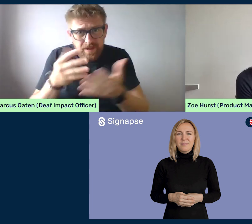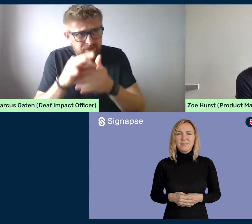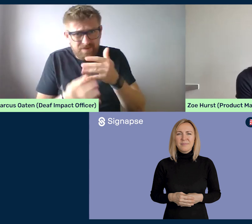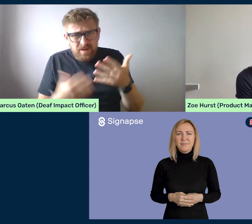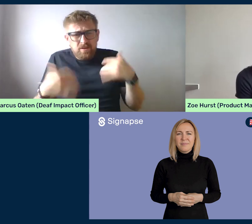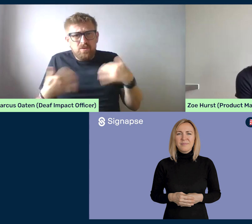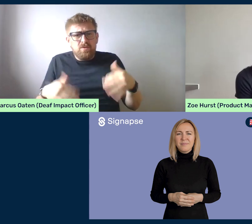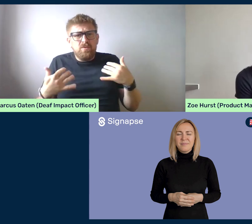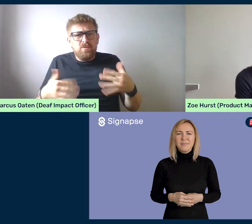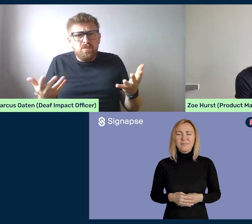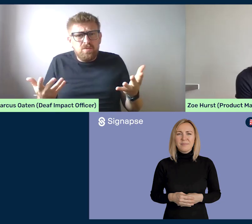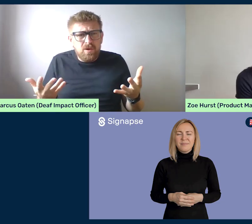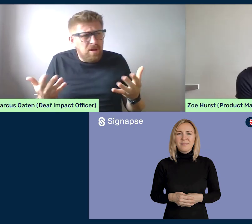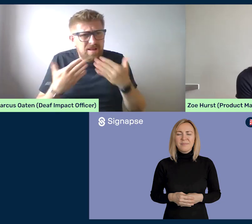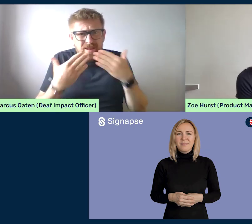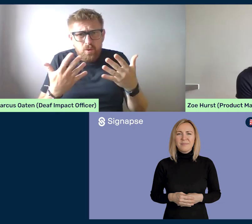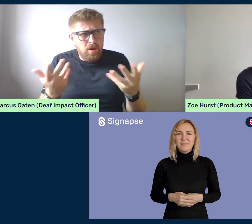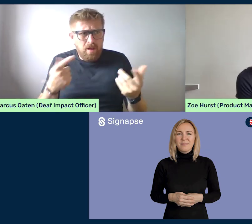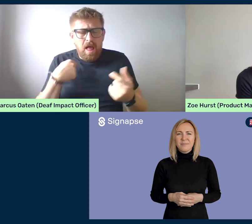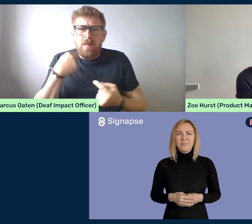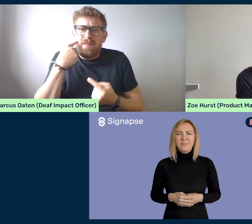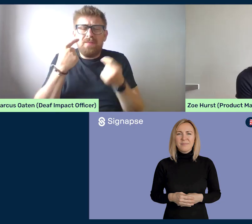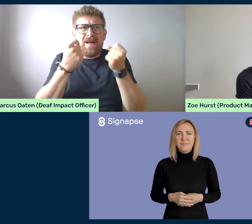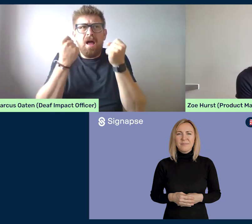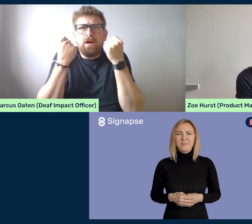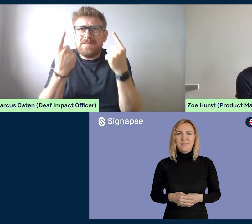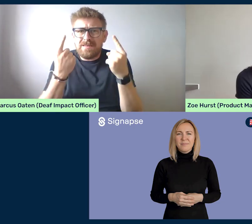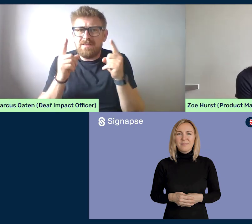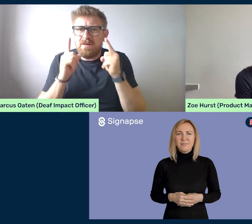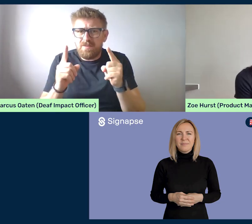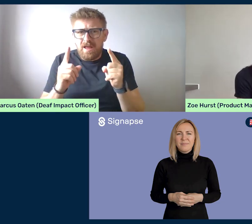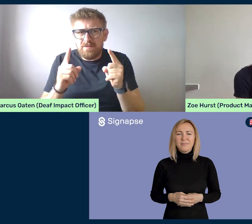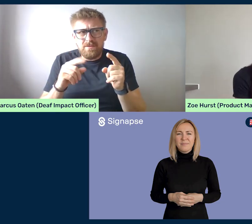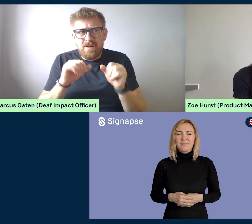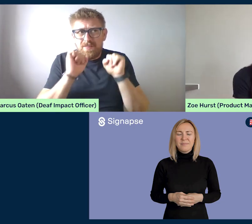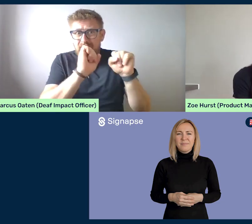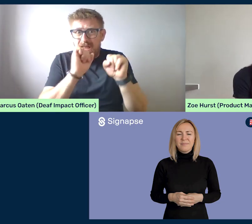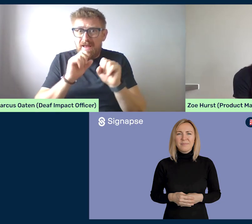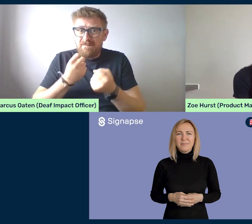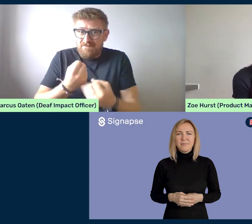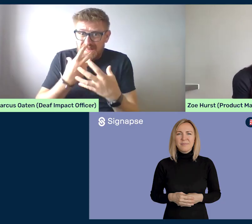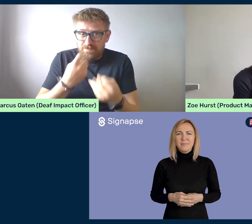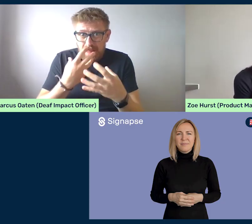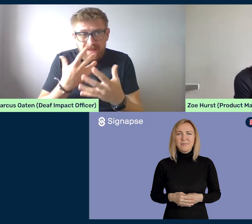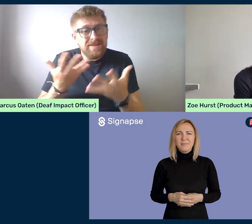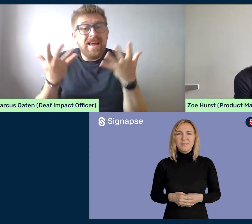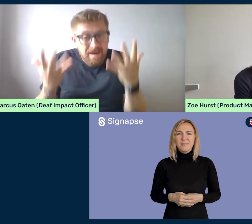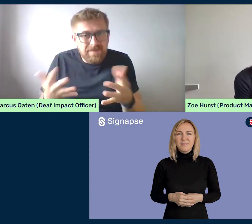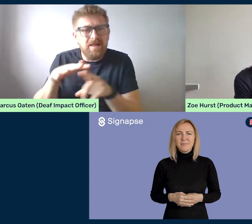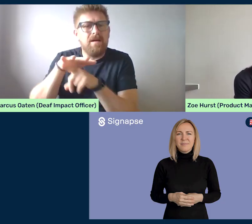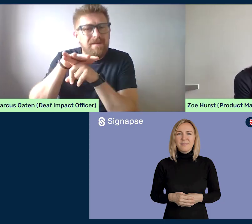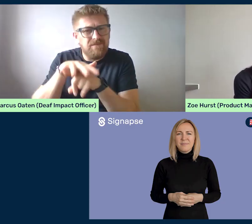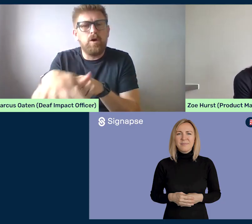attend meetings and be involved, and that's just been amazing. So thanks to them. I think